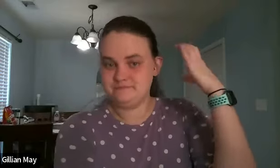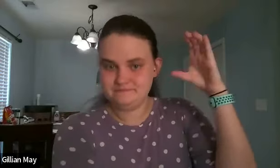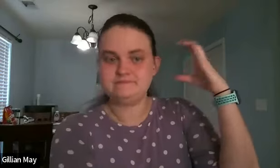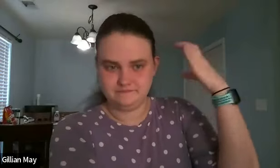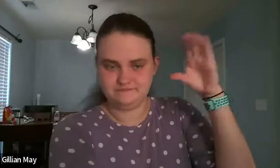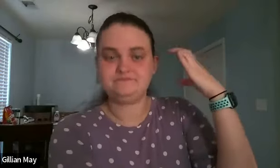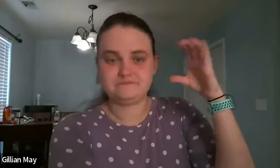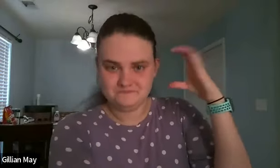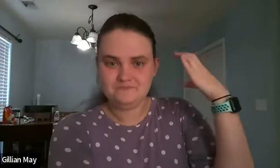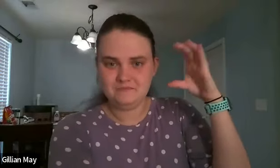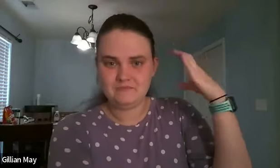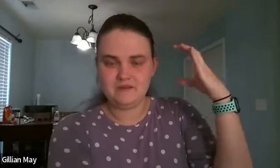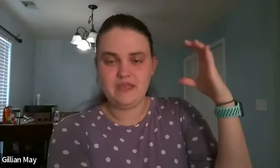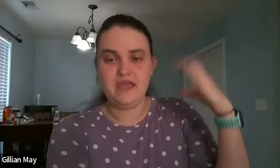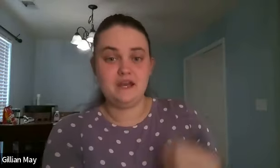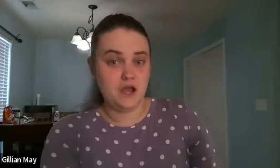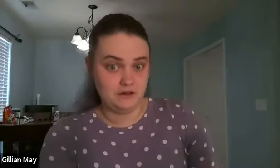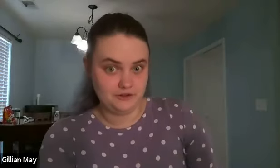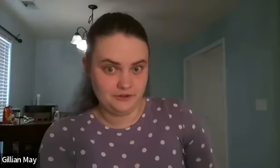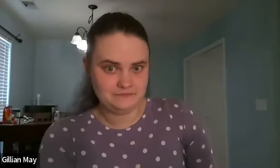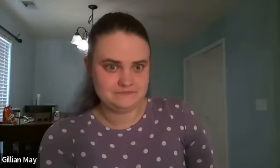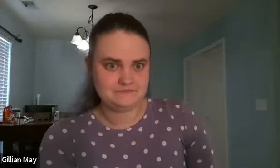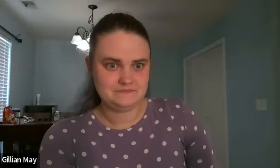Then we had uncle.